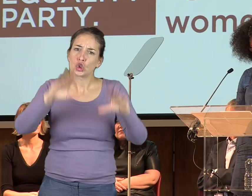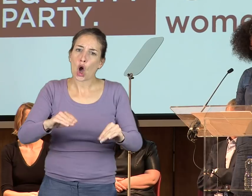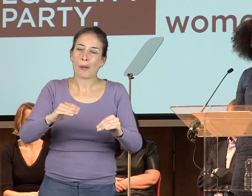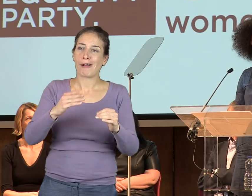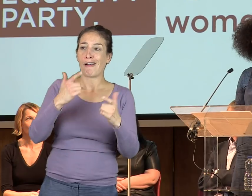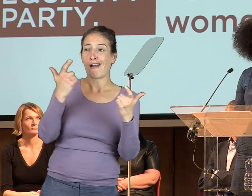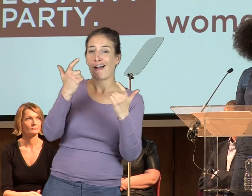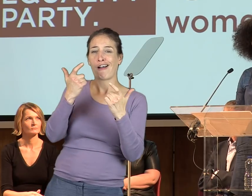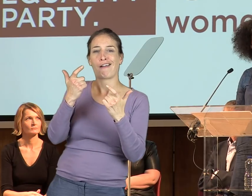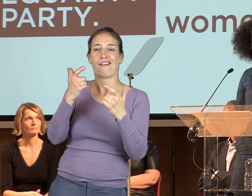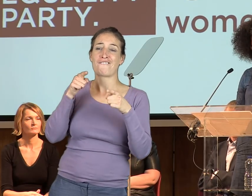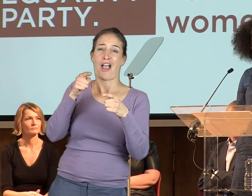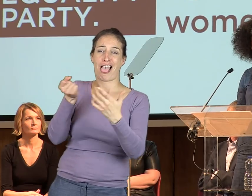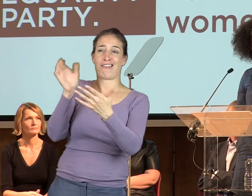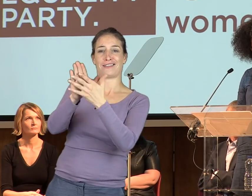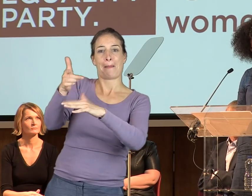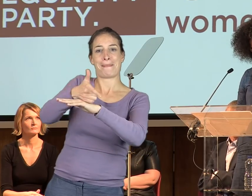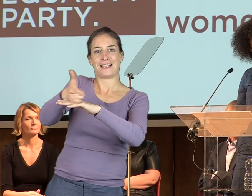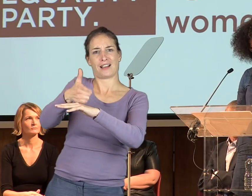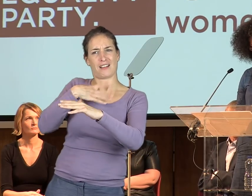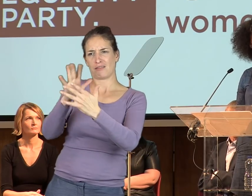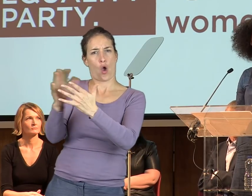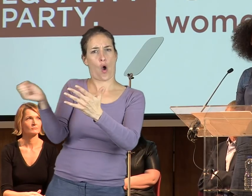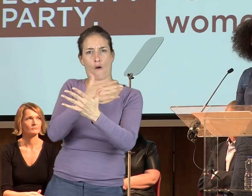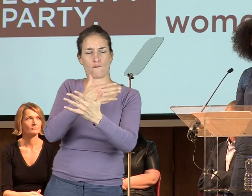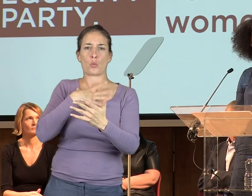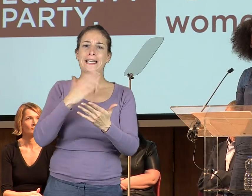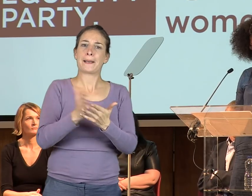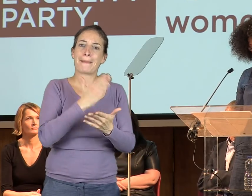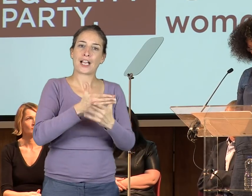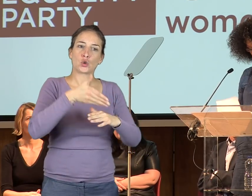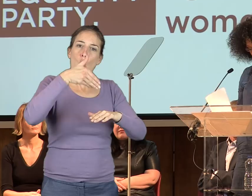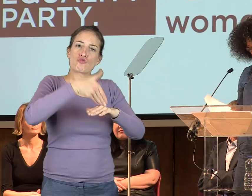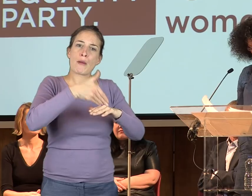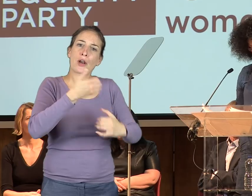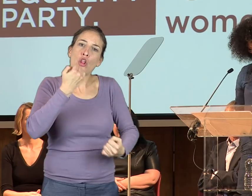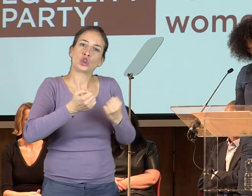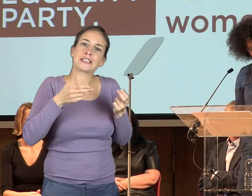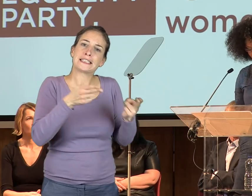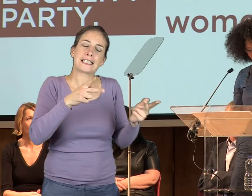media, and through strengthening the criminal justice system, we can fight back.